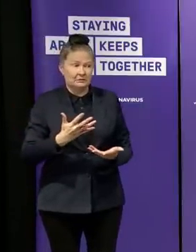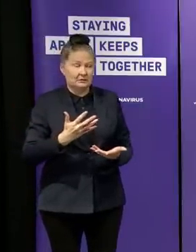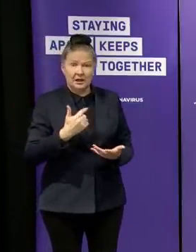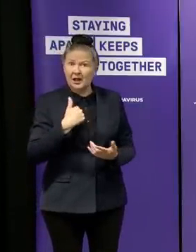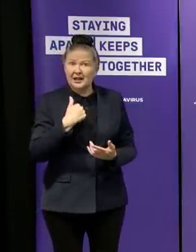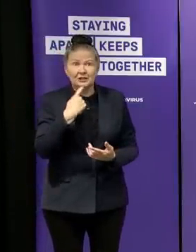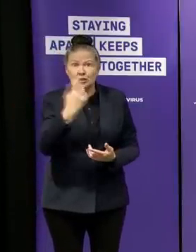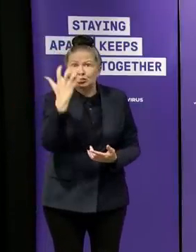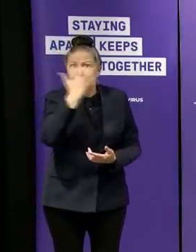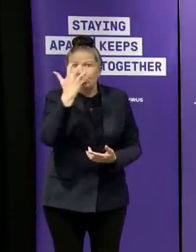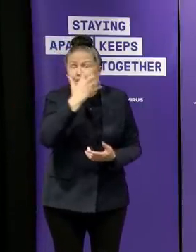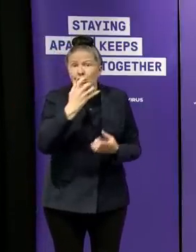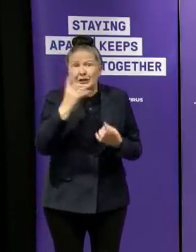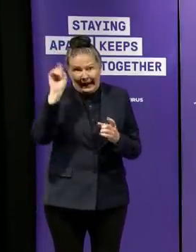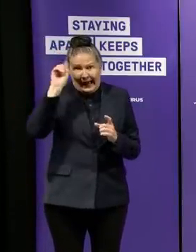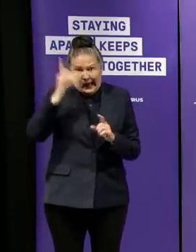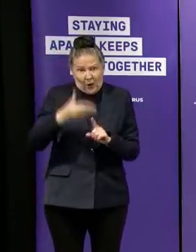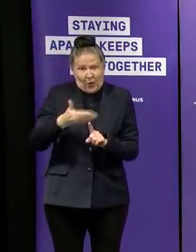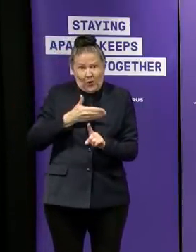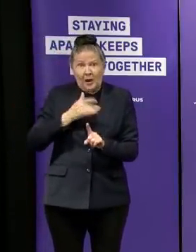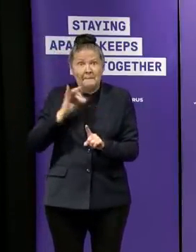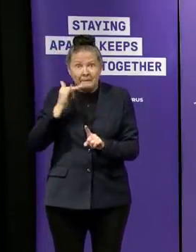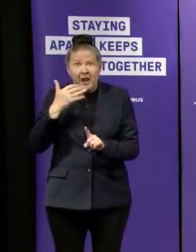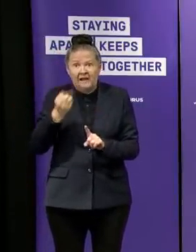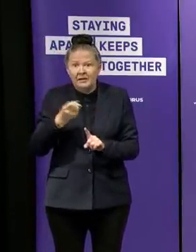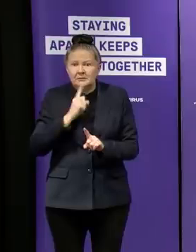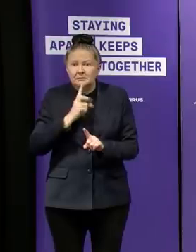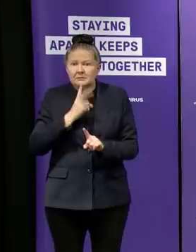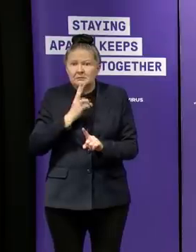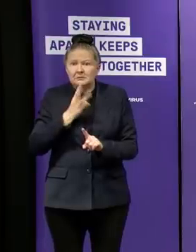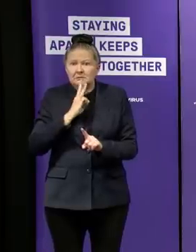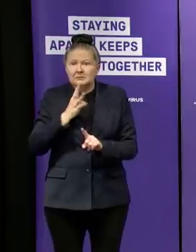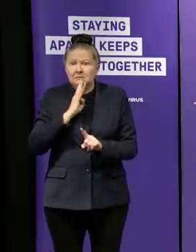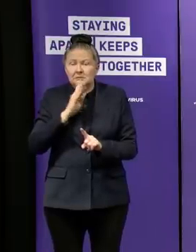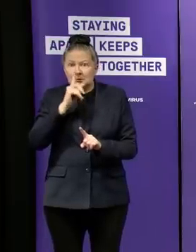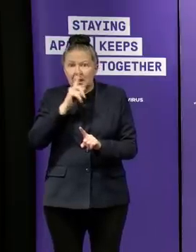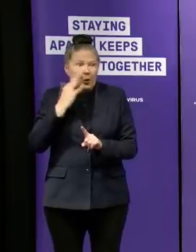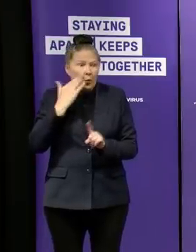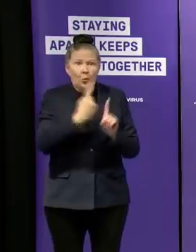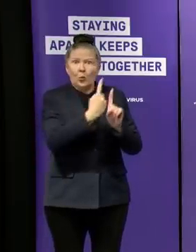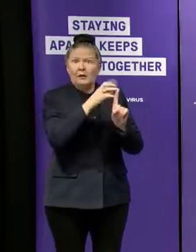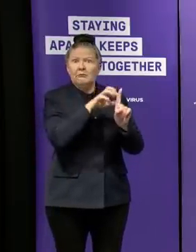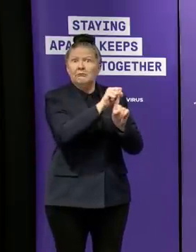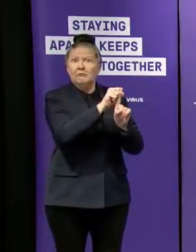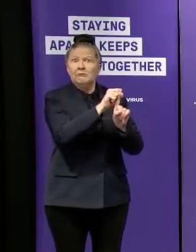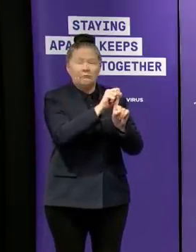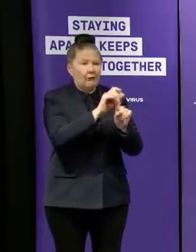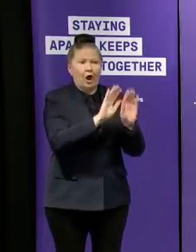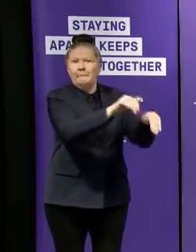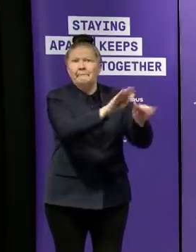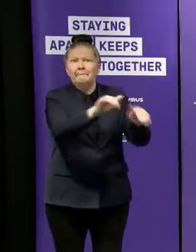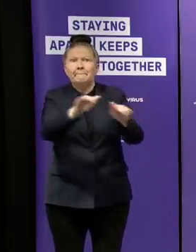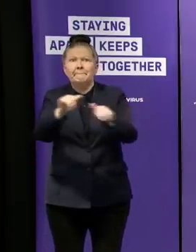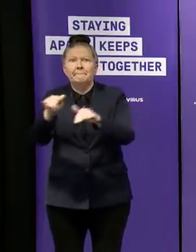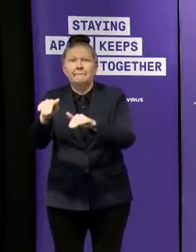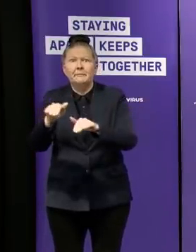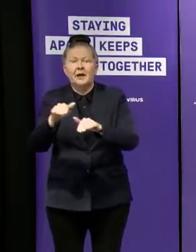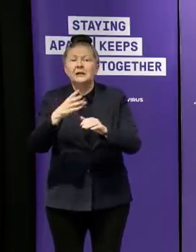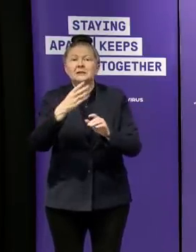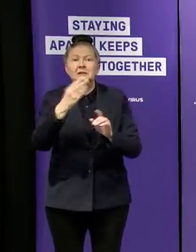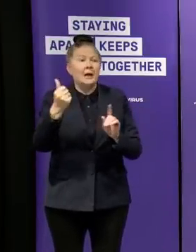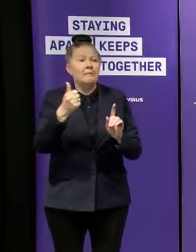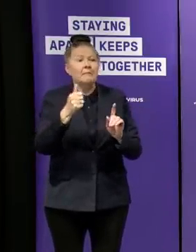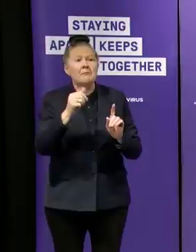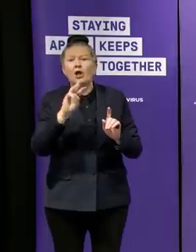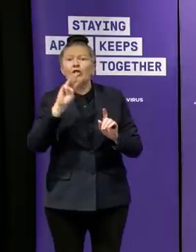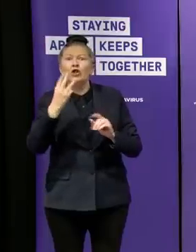be many hundreds of people on any given day that will be in their home. After the day 3 test comes, some will be allowed to go. They'll be allowed